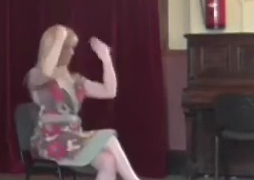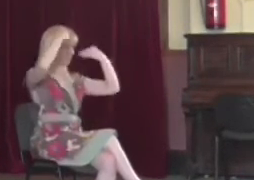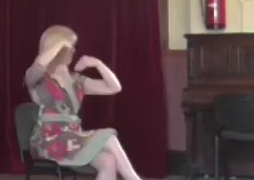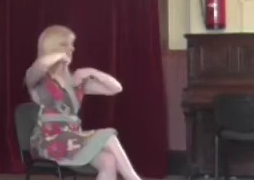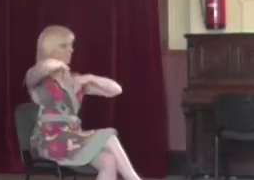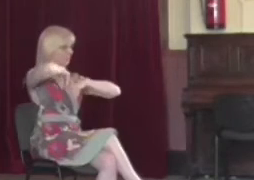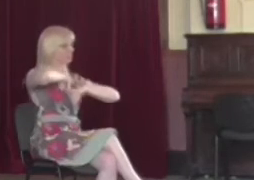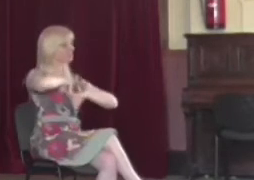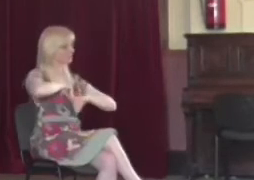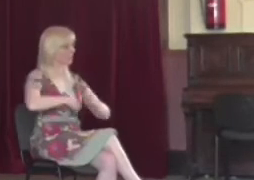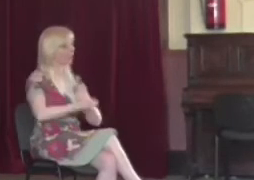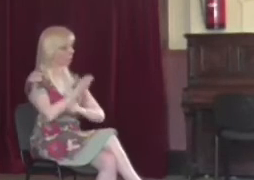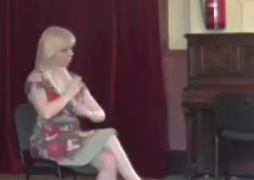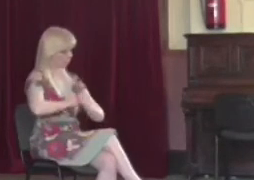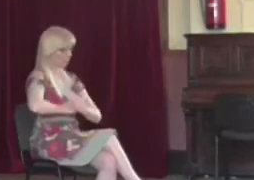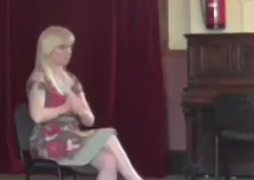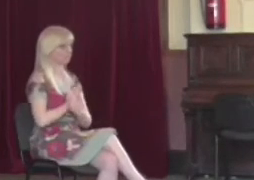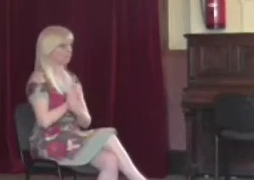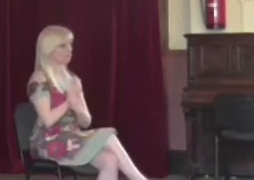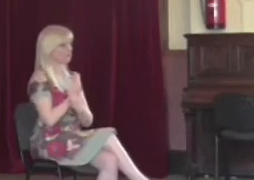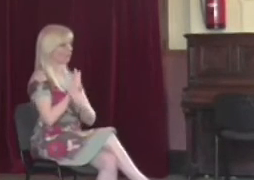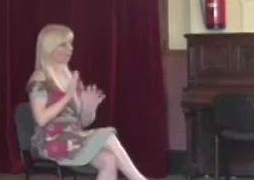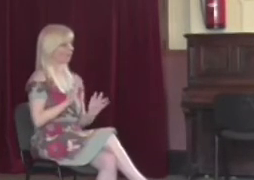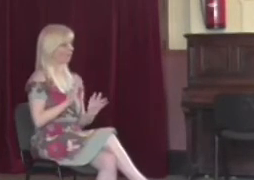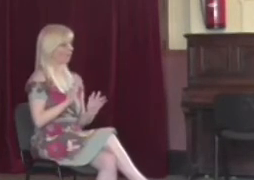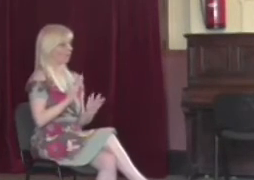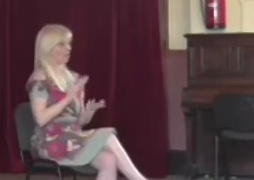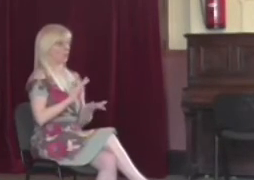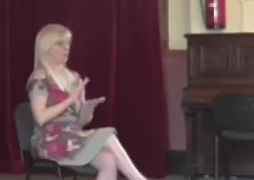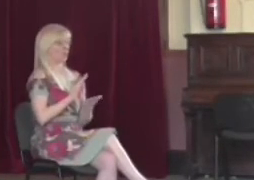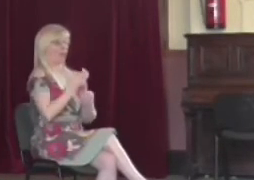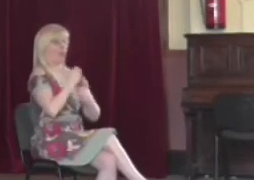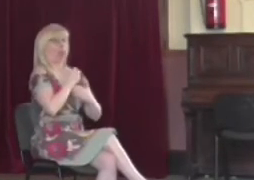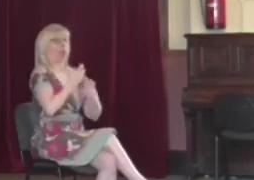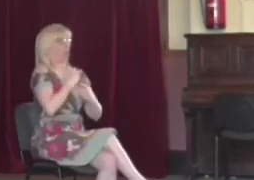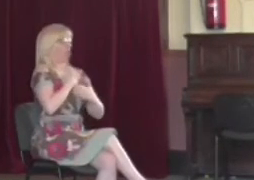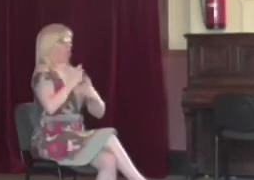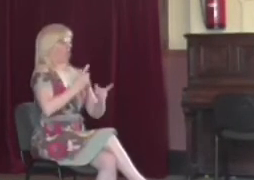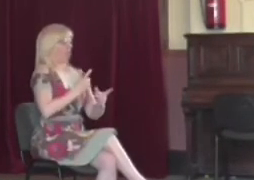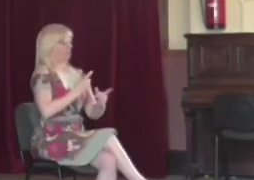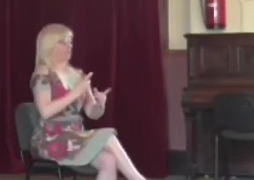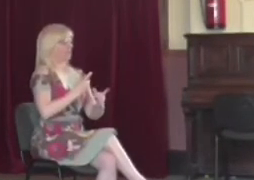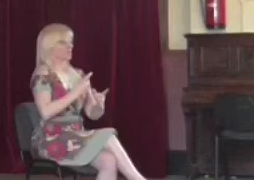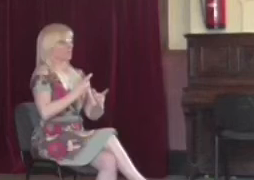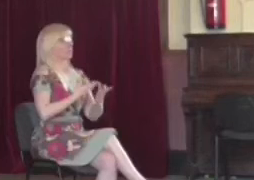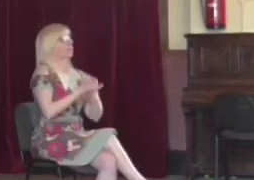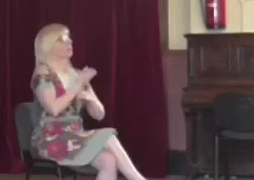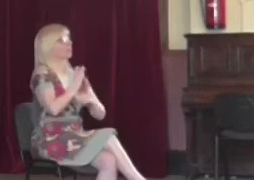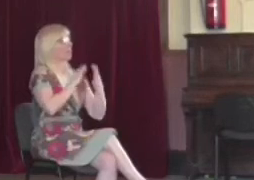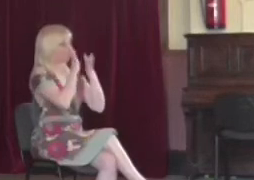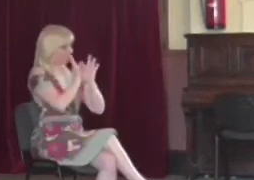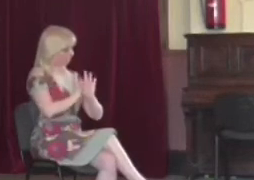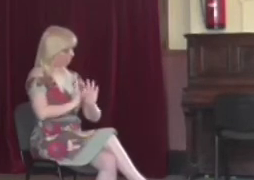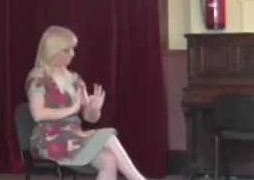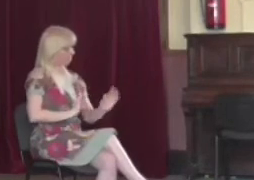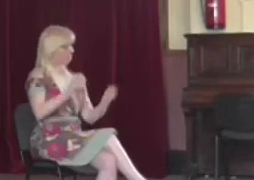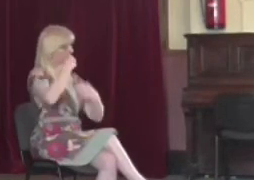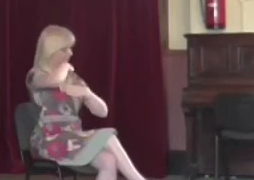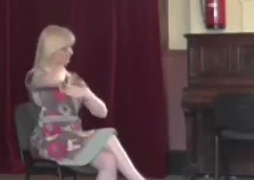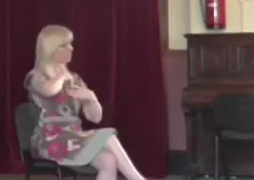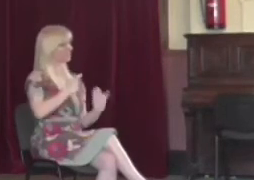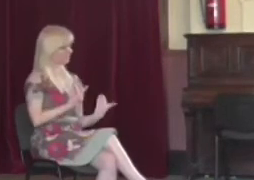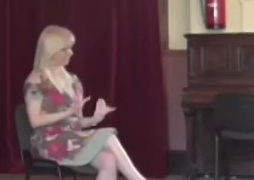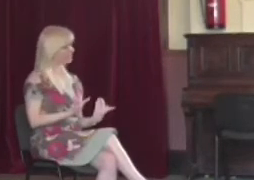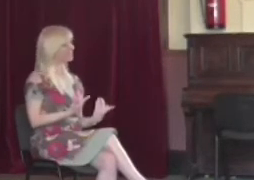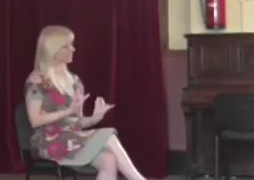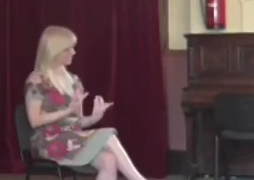Job done. I'm not precious. I love this church. I love the people. I'm not precious on it. If God has a greater plan, don't hear me